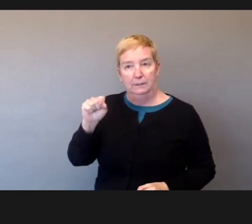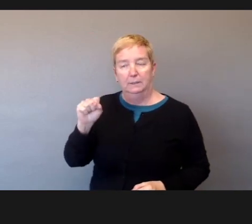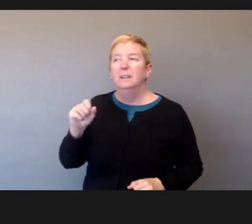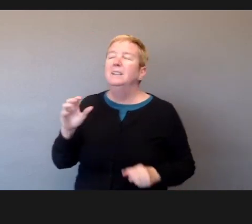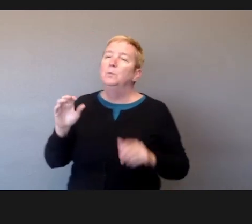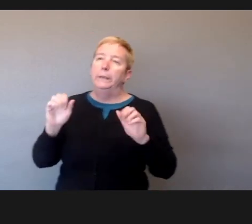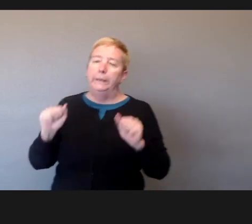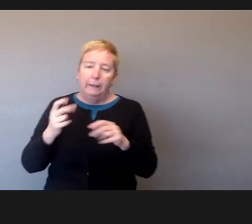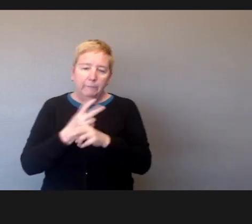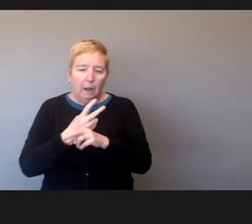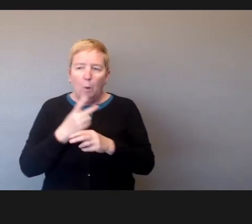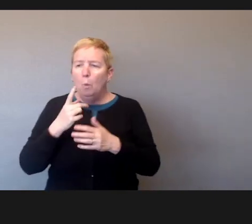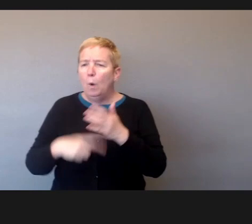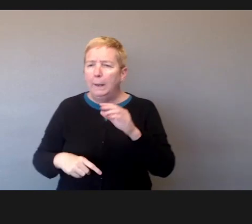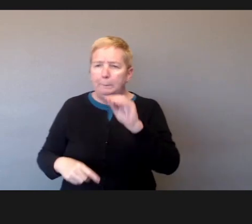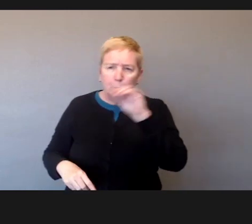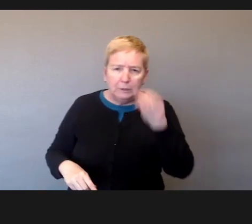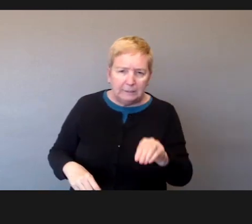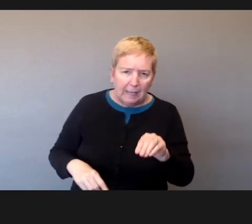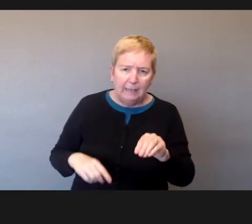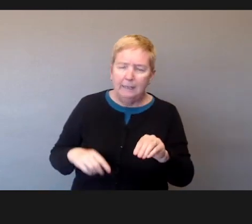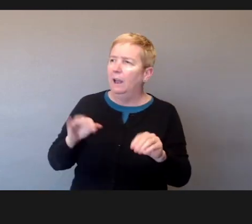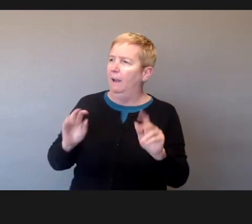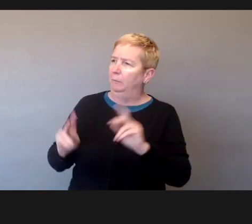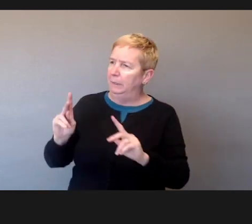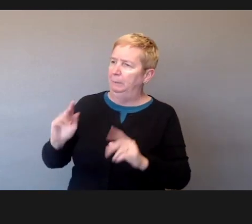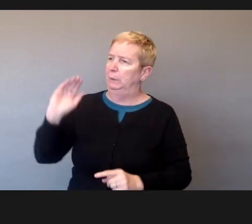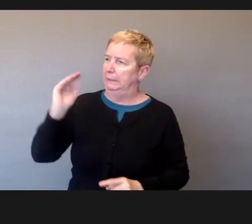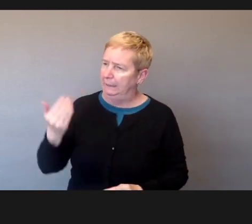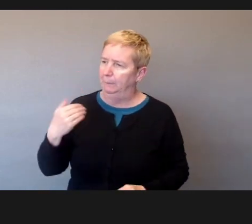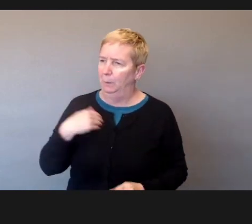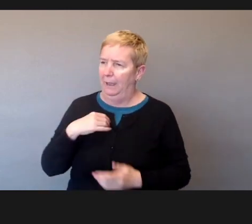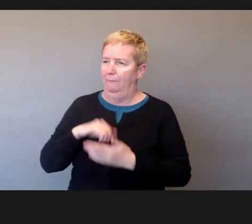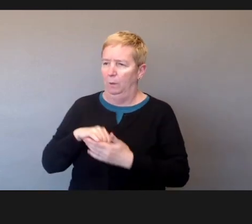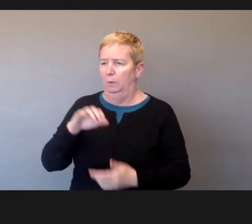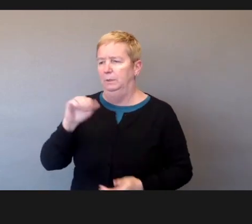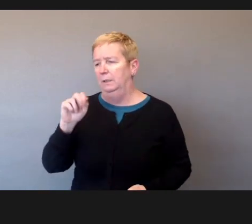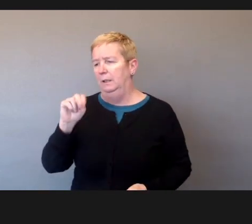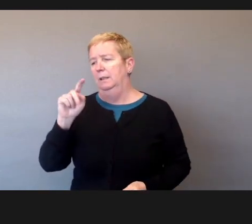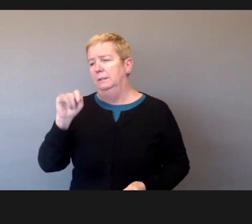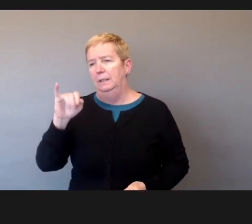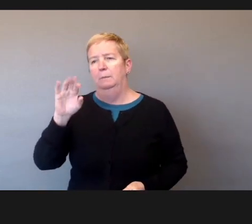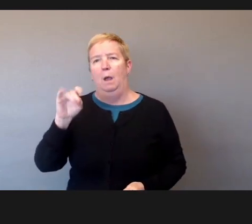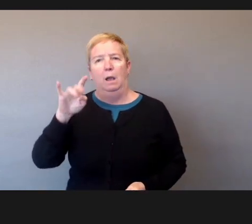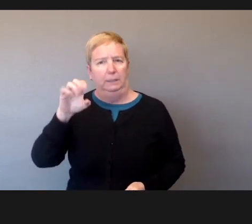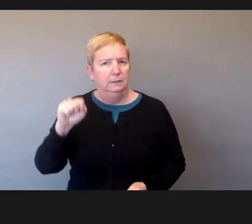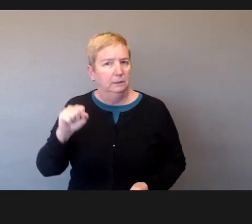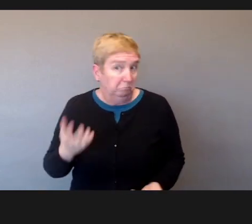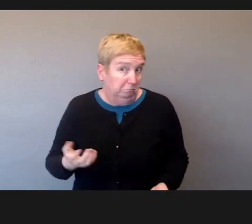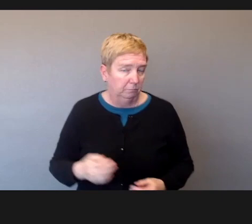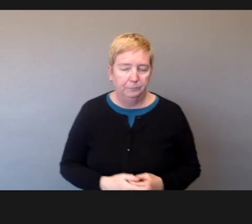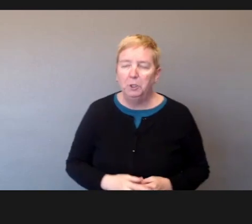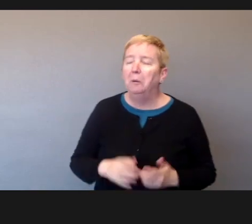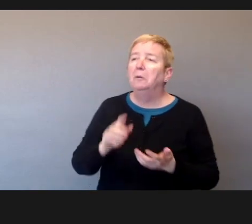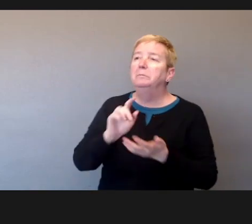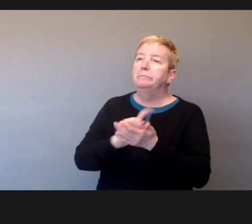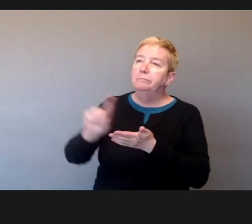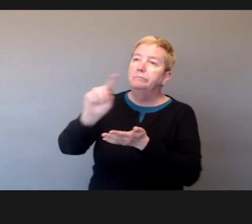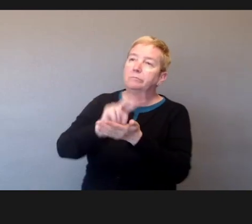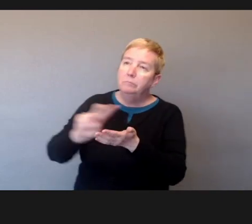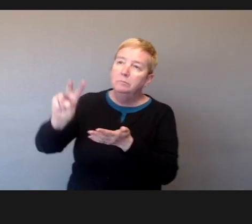percent of the population seems to have COVID antibodies. So for example, in the next couple of weeks, we'll be at